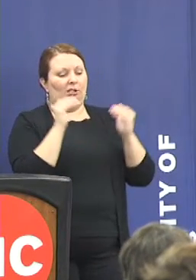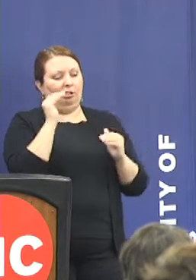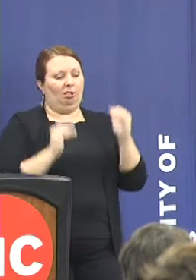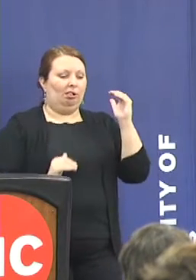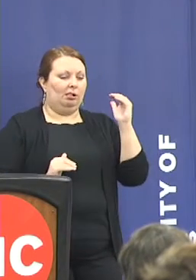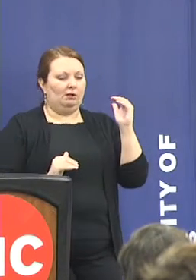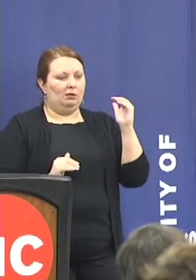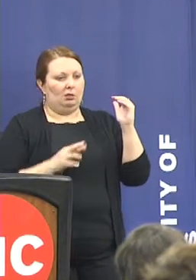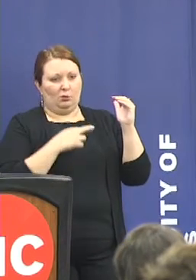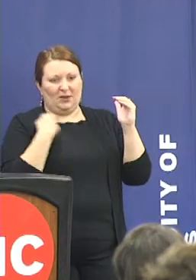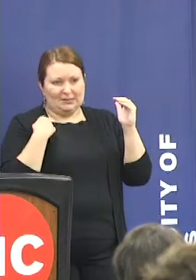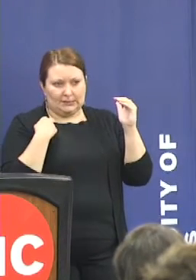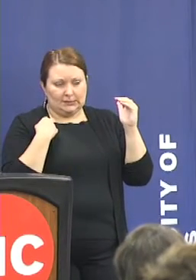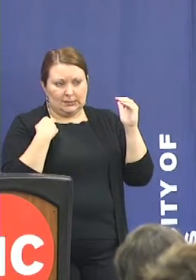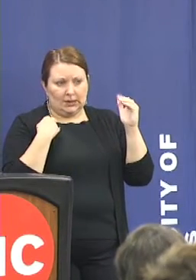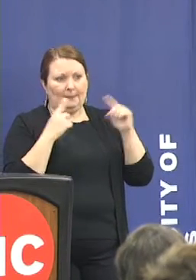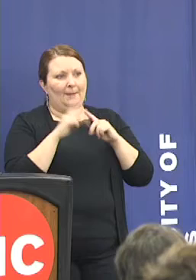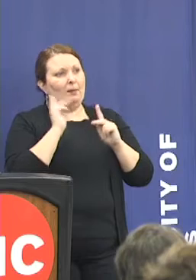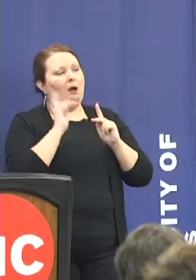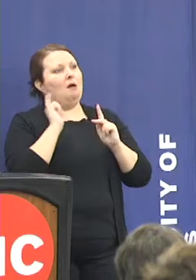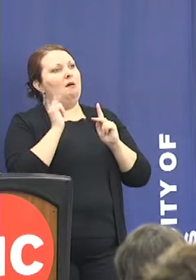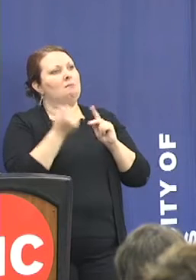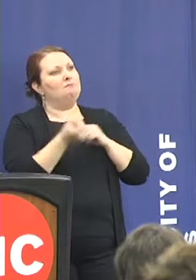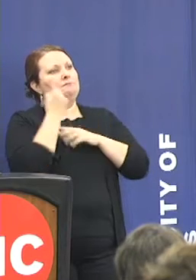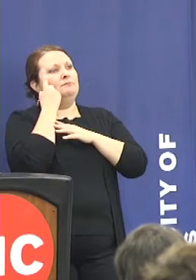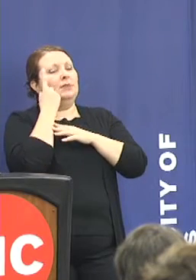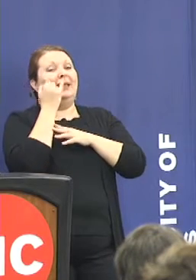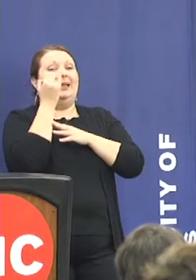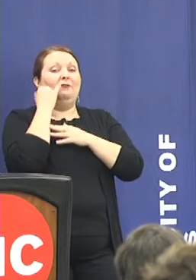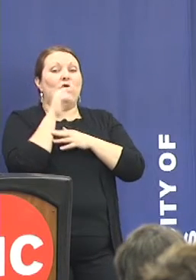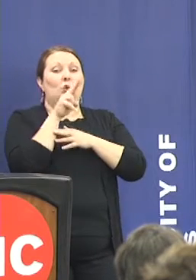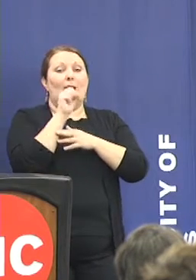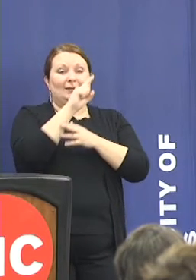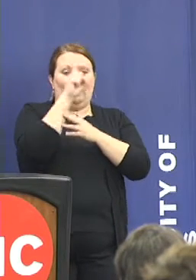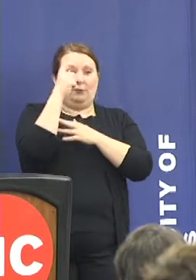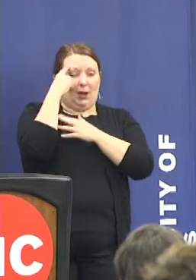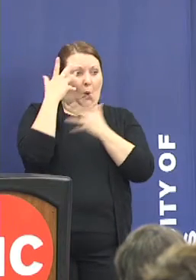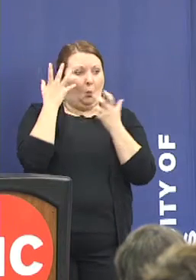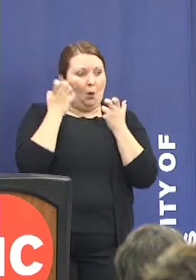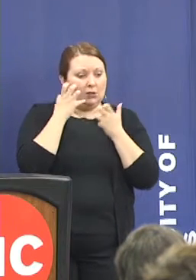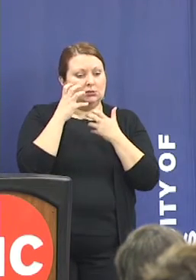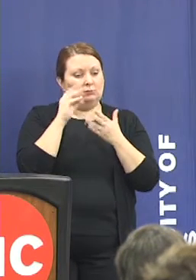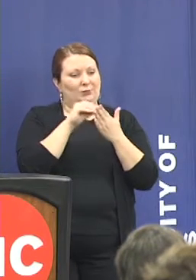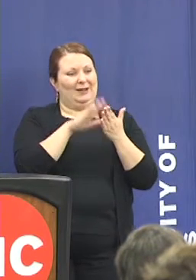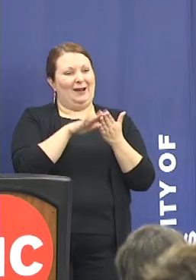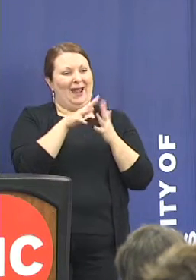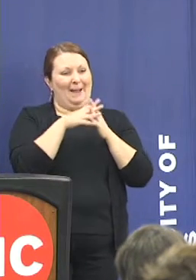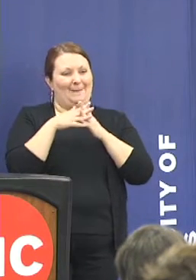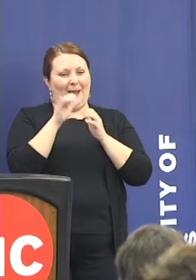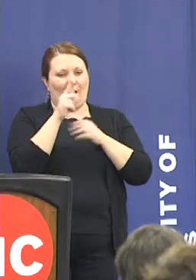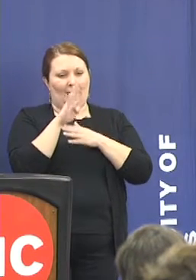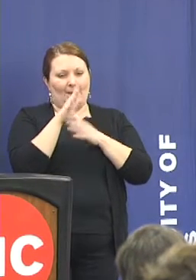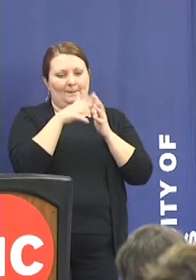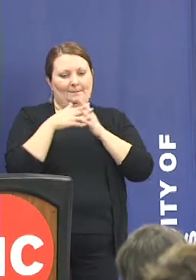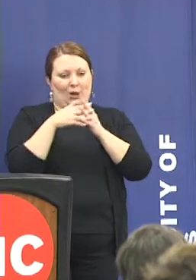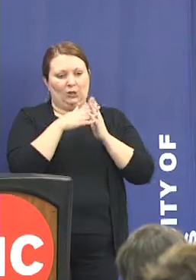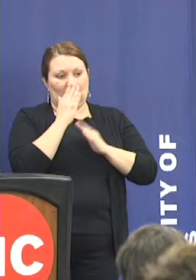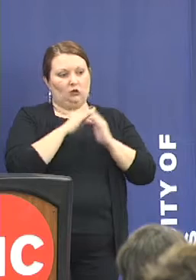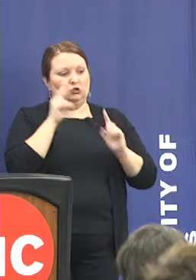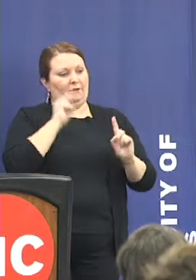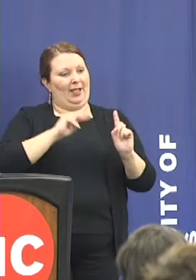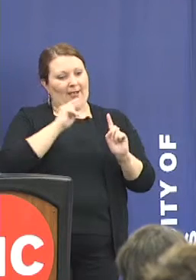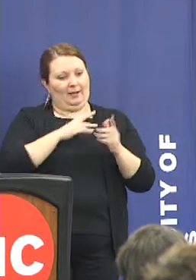risk. It's actually that people recognize that if the US government wants to put Arab Americans under surveillance and collect